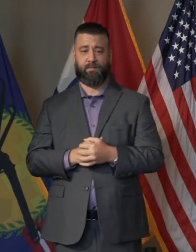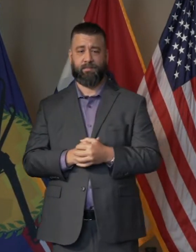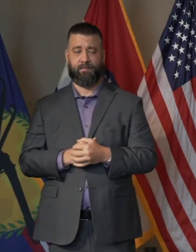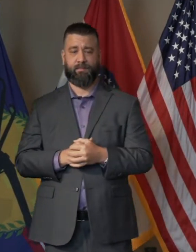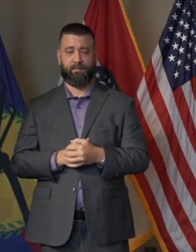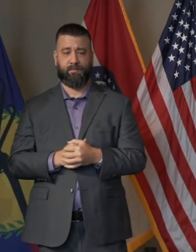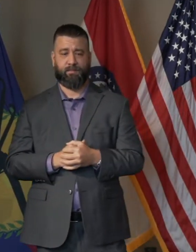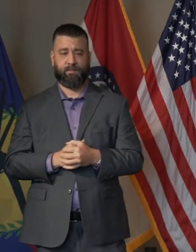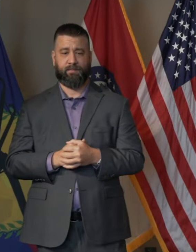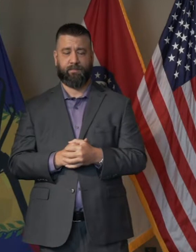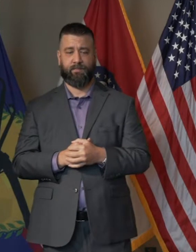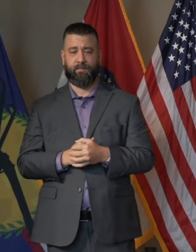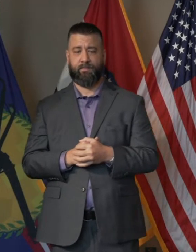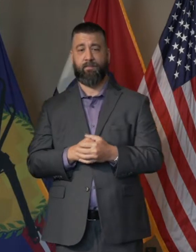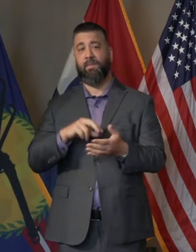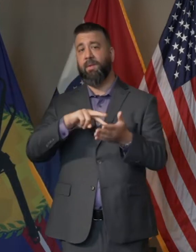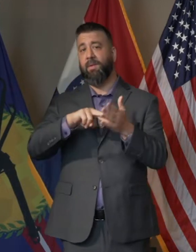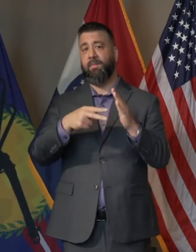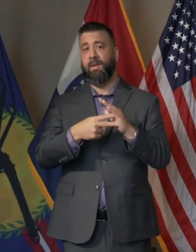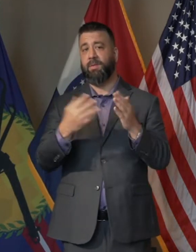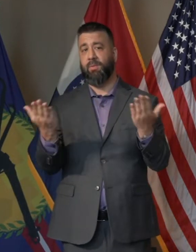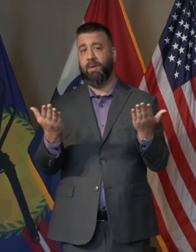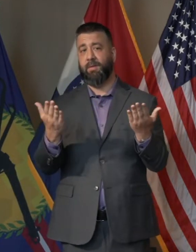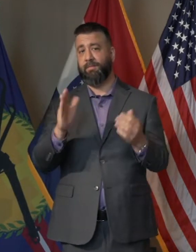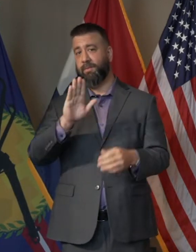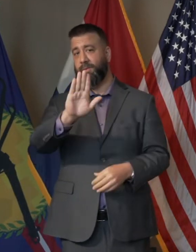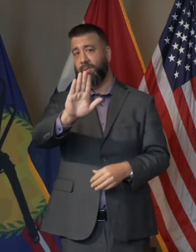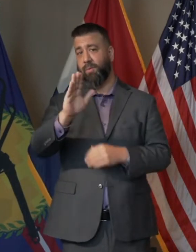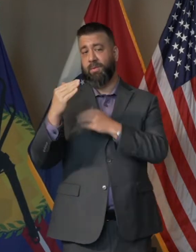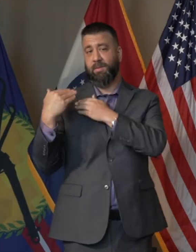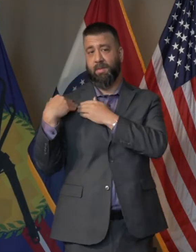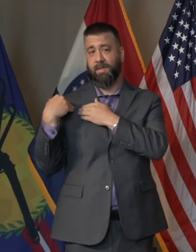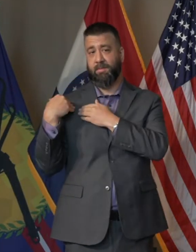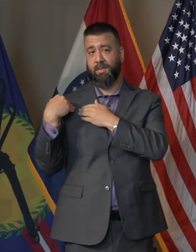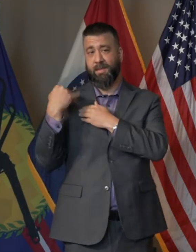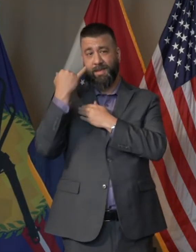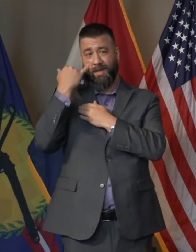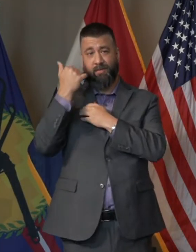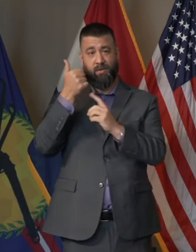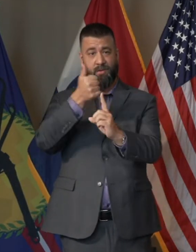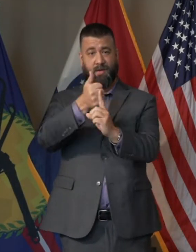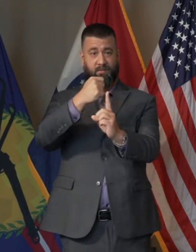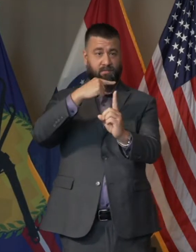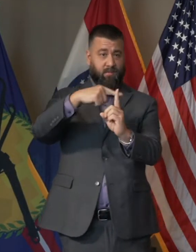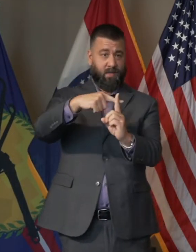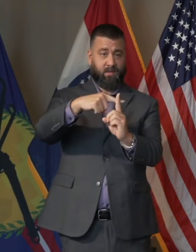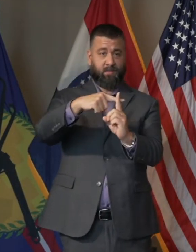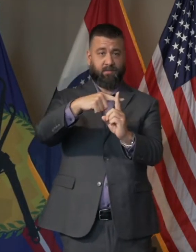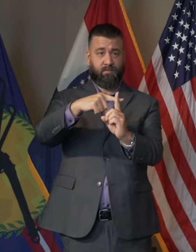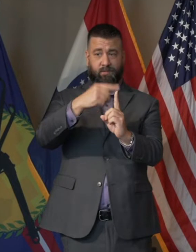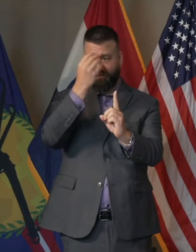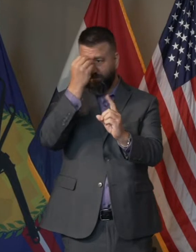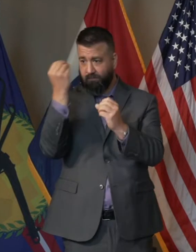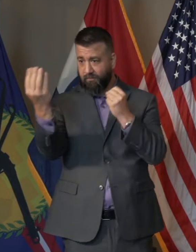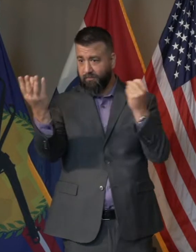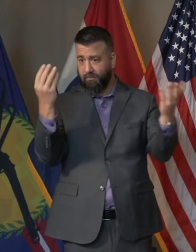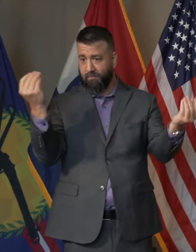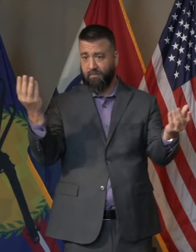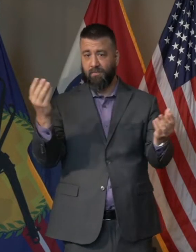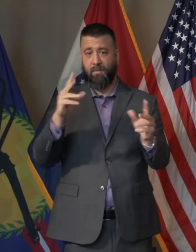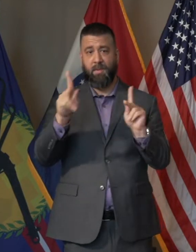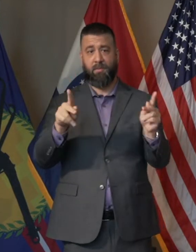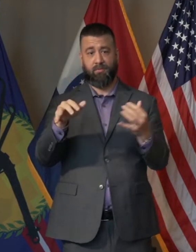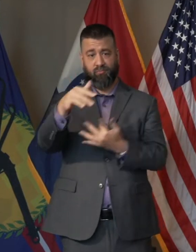positive. This means it's up to you to let those who you've been in contact with know when you test positive